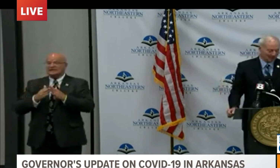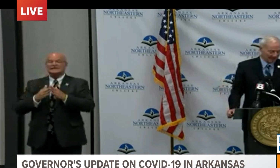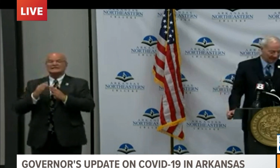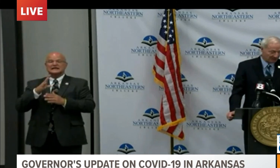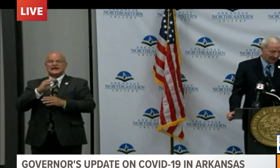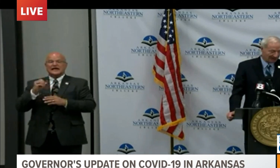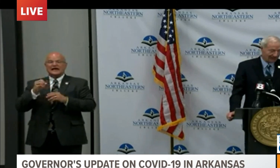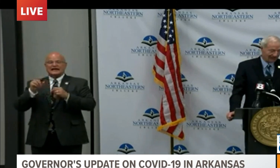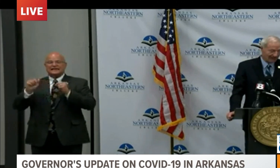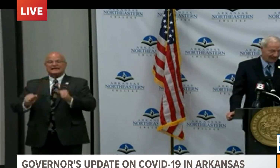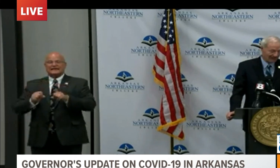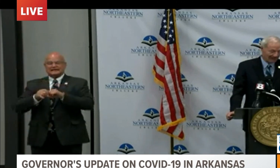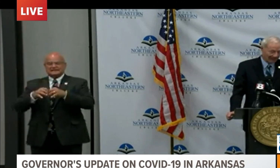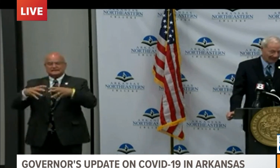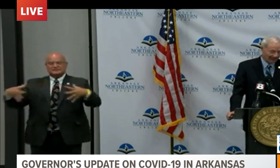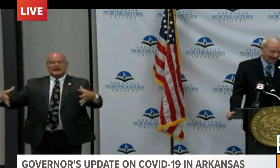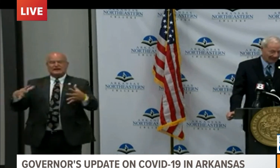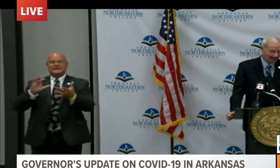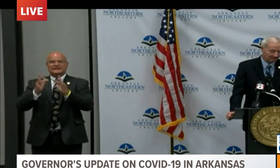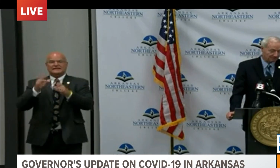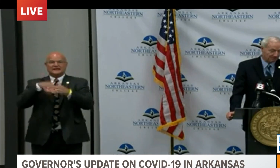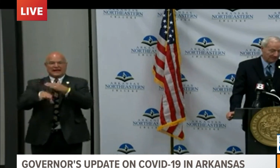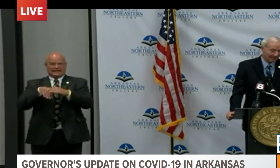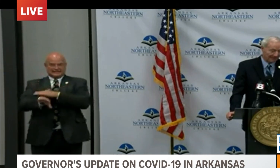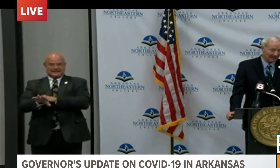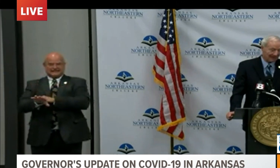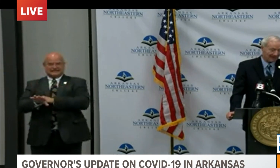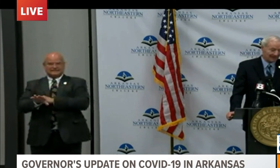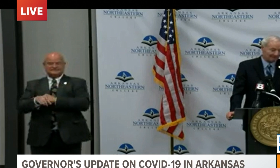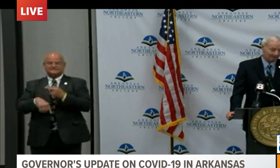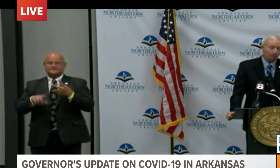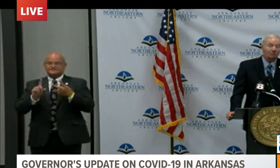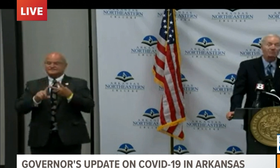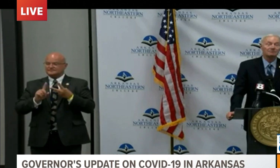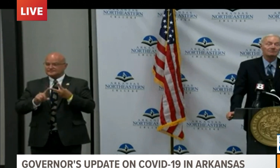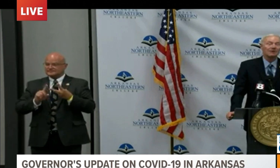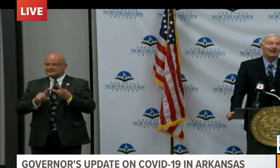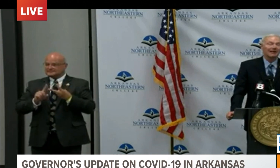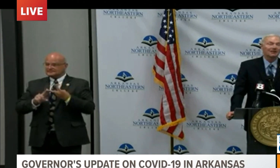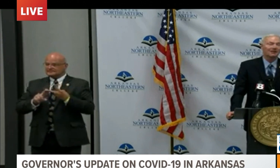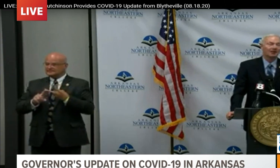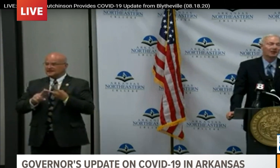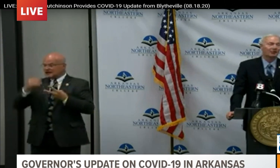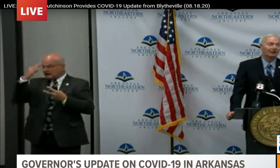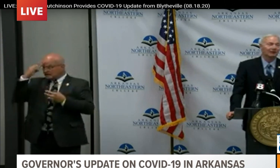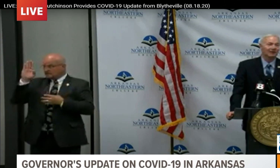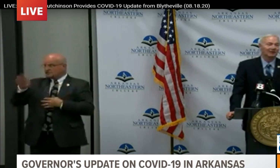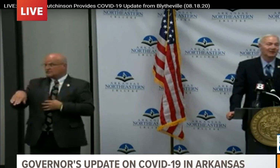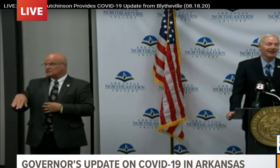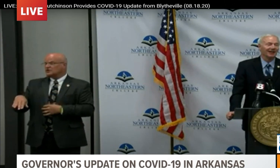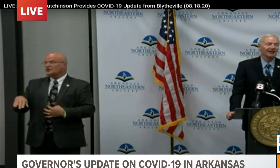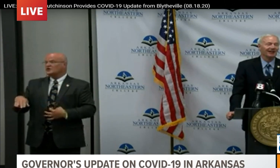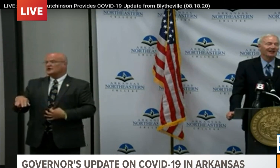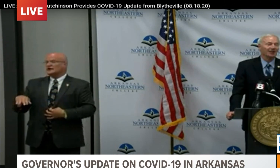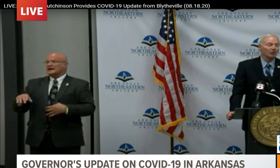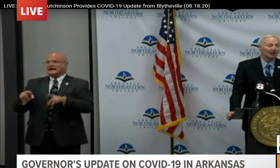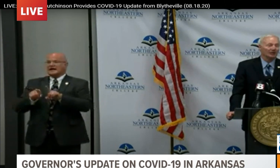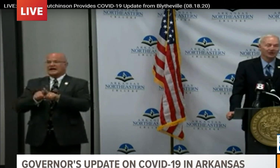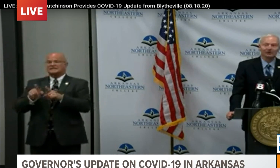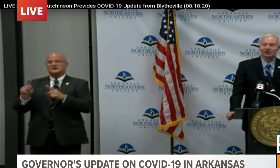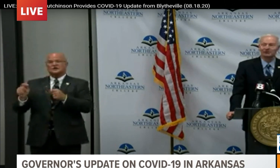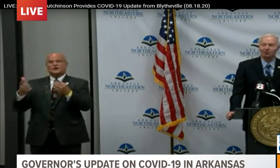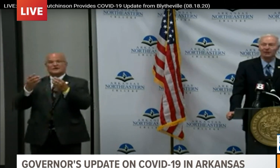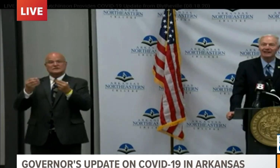to expand that internet access. Secondly, as you know, that as a